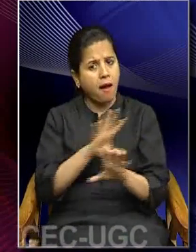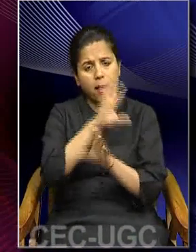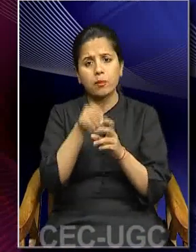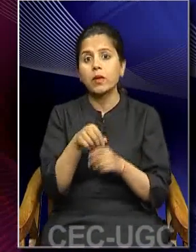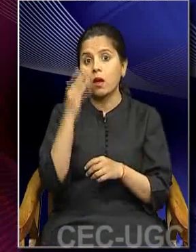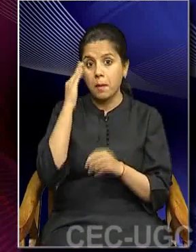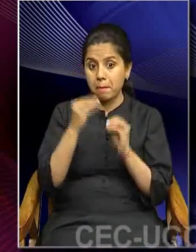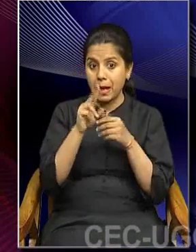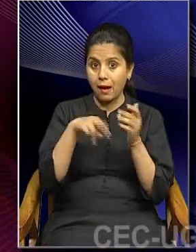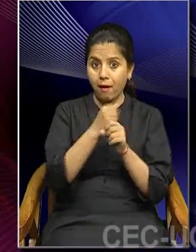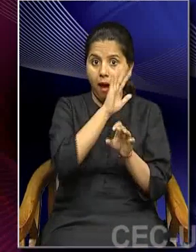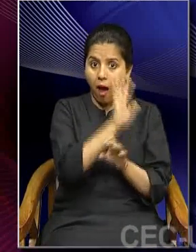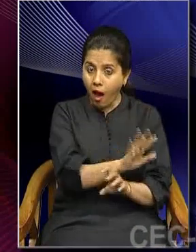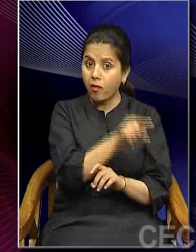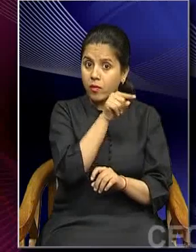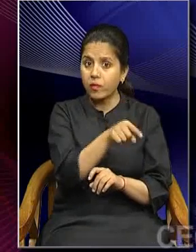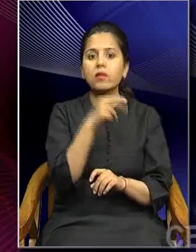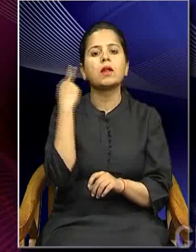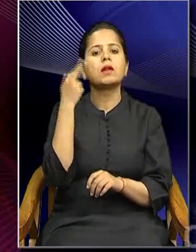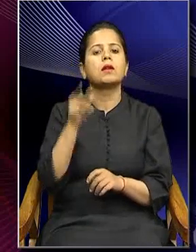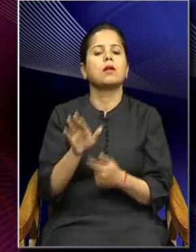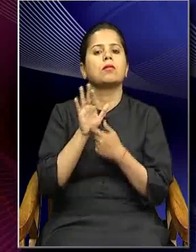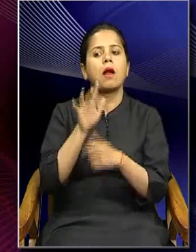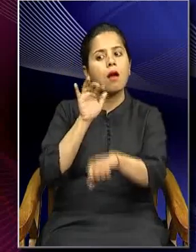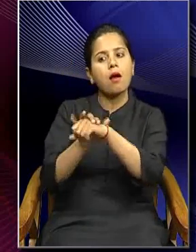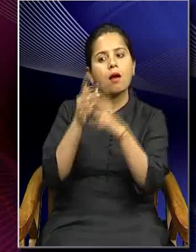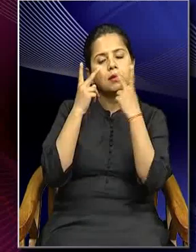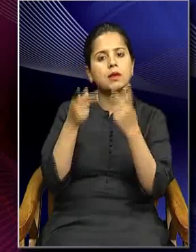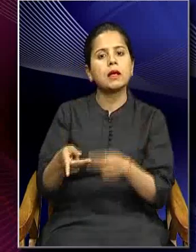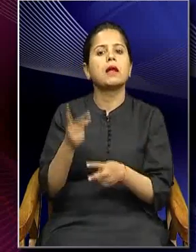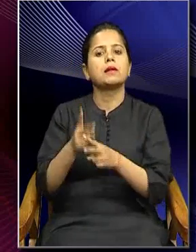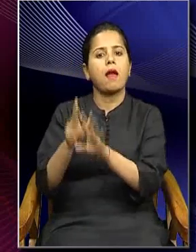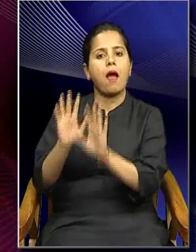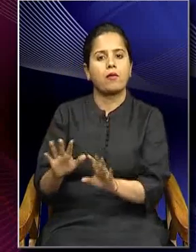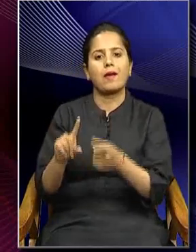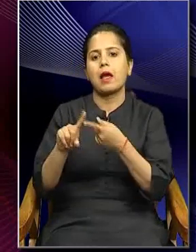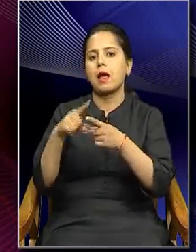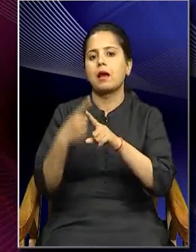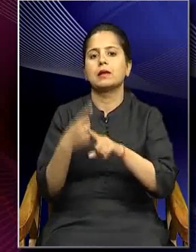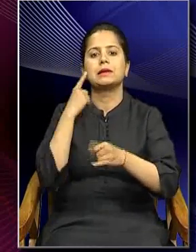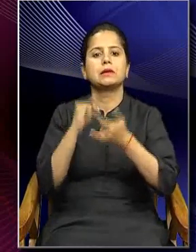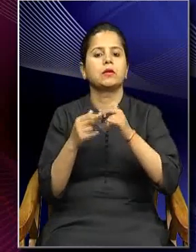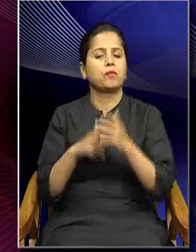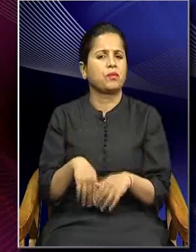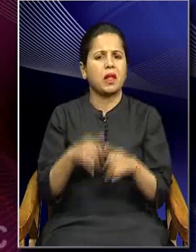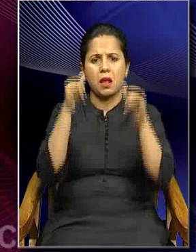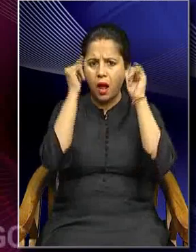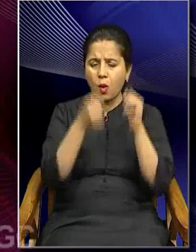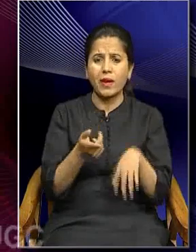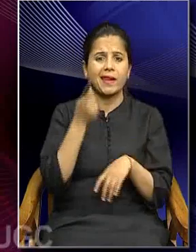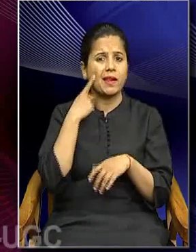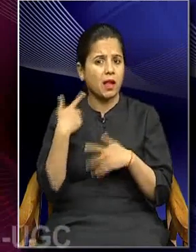of being in them that they are cognized as existence. Cowness or yellowness